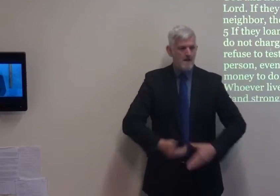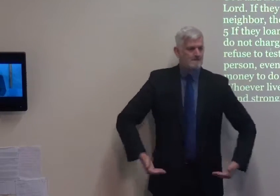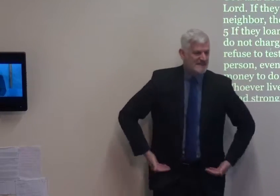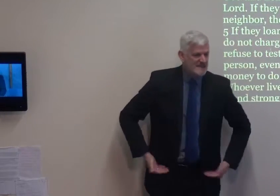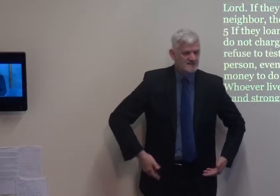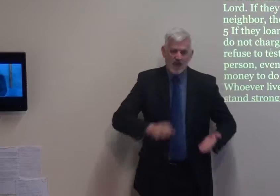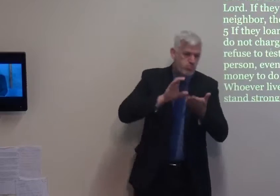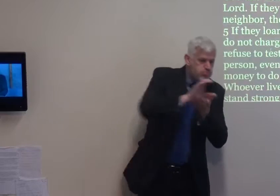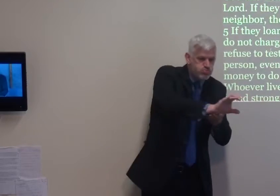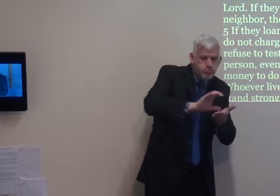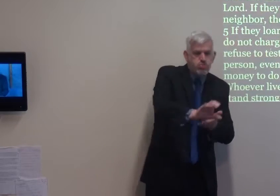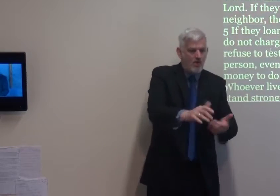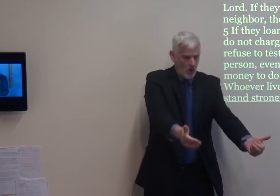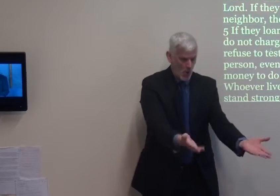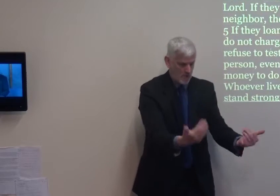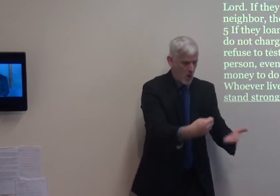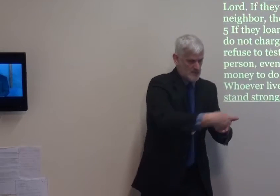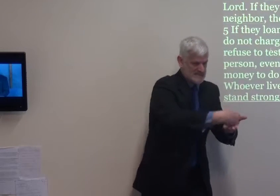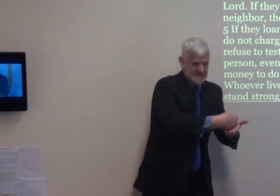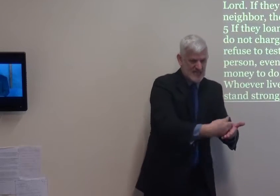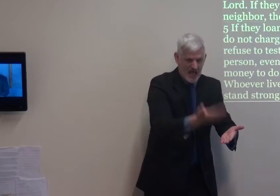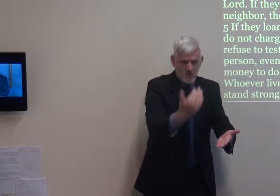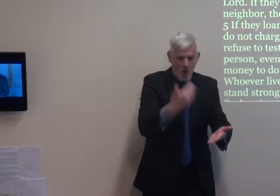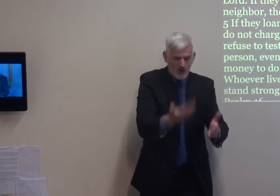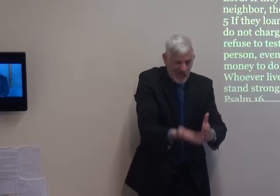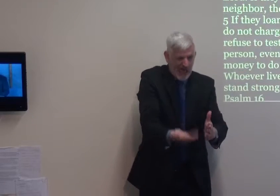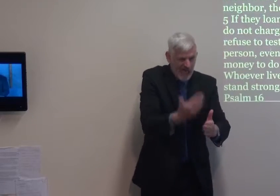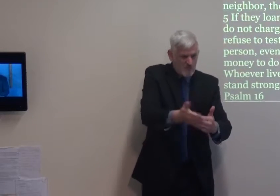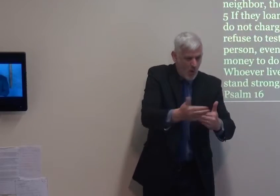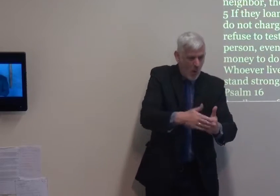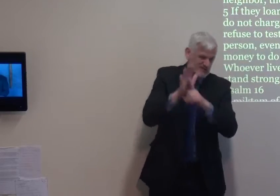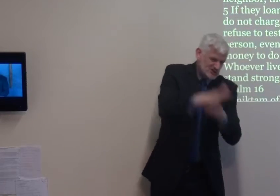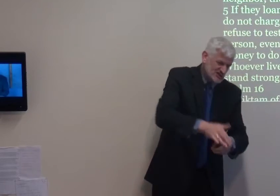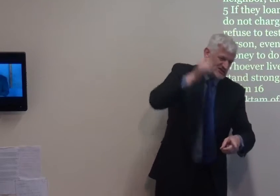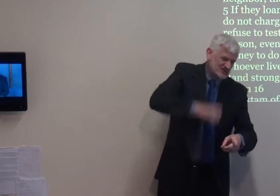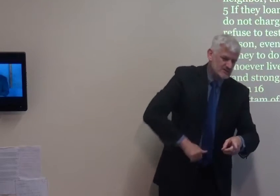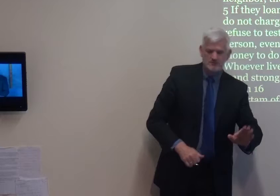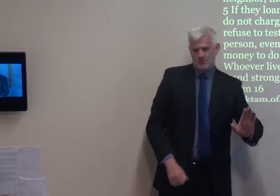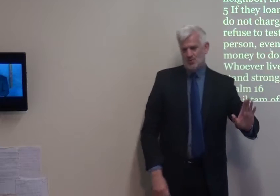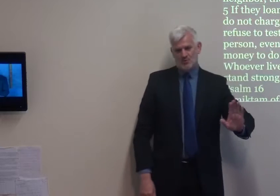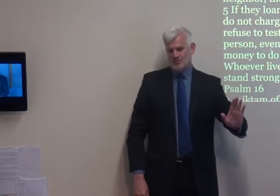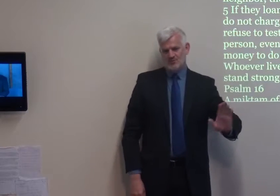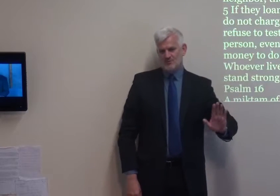usury, nor taketh reward against the innocent, he that doeth these